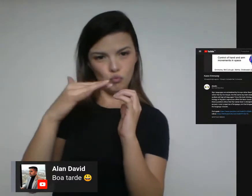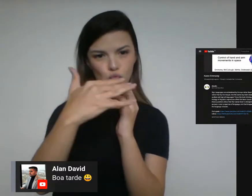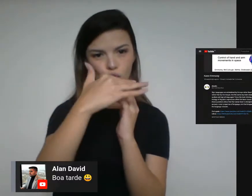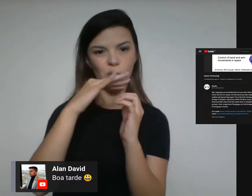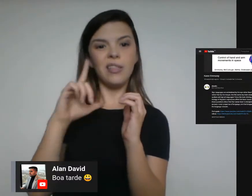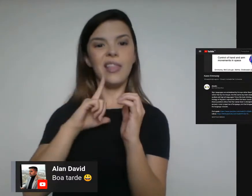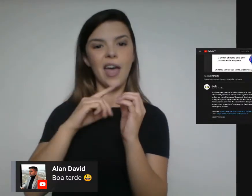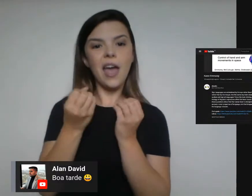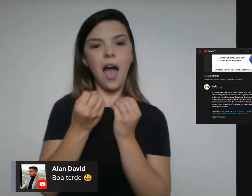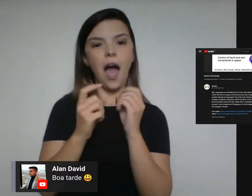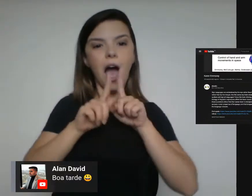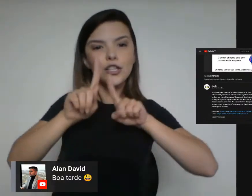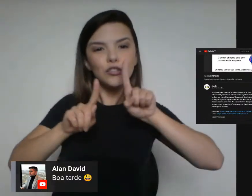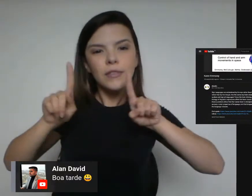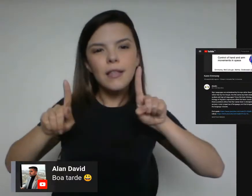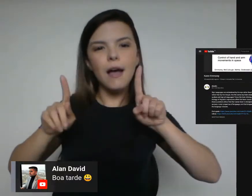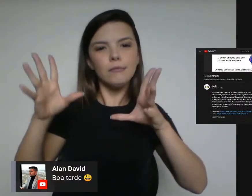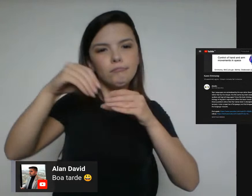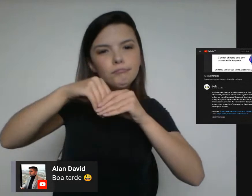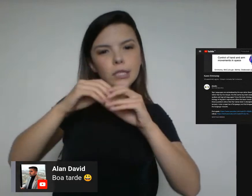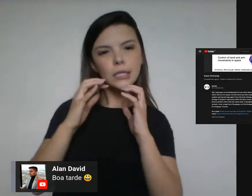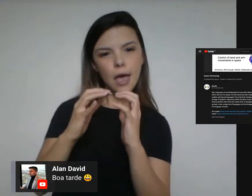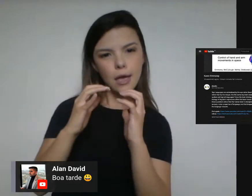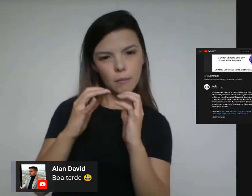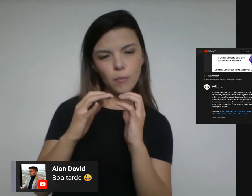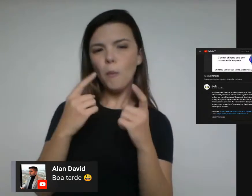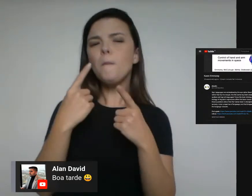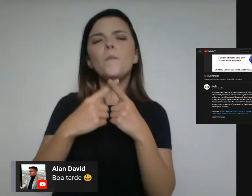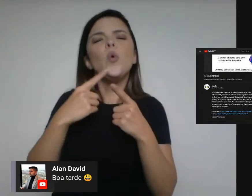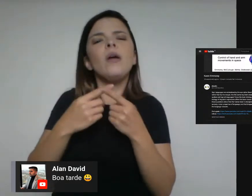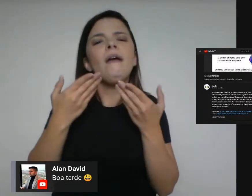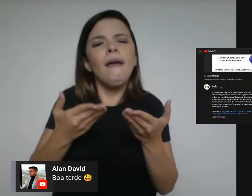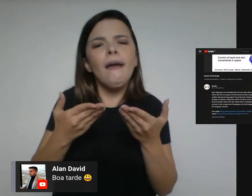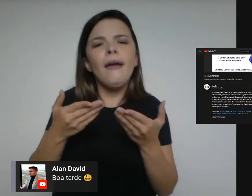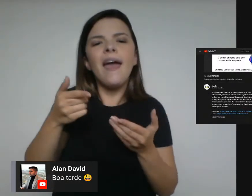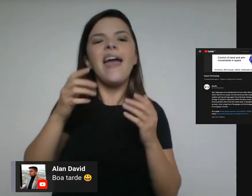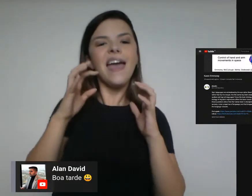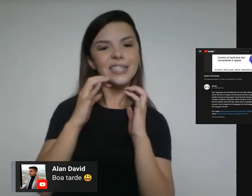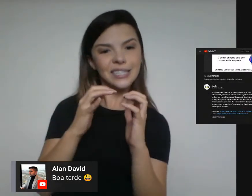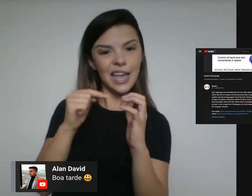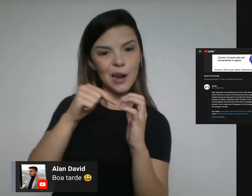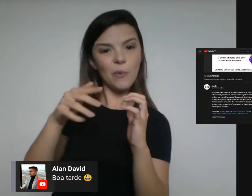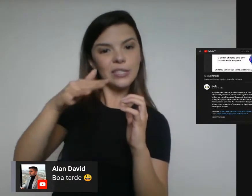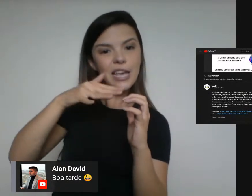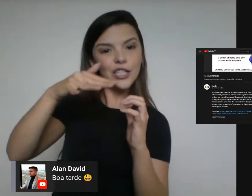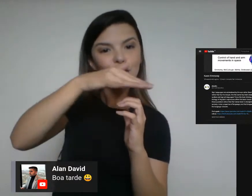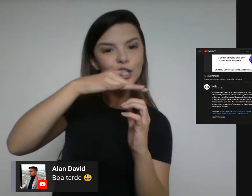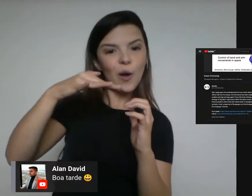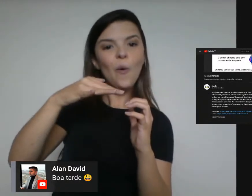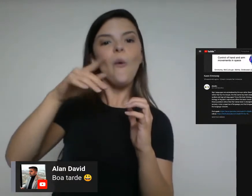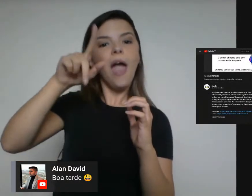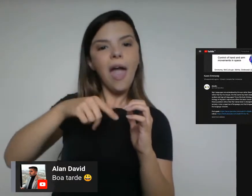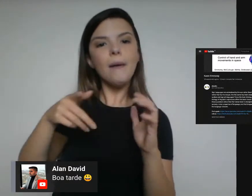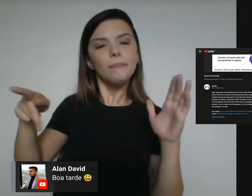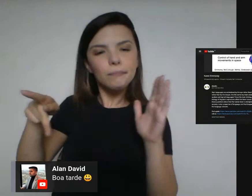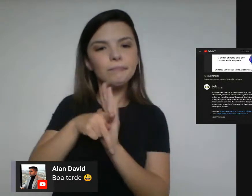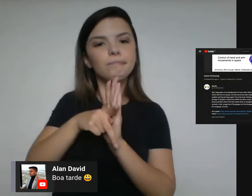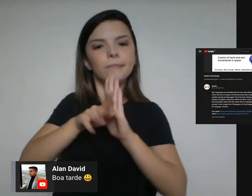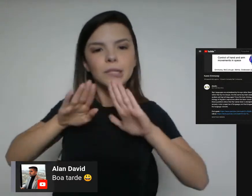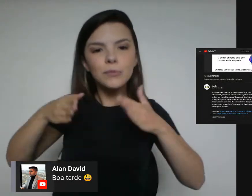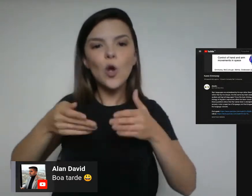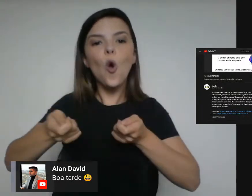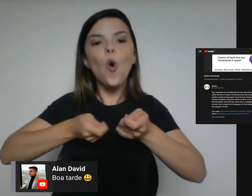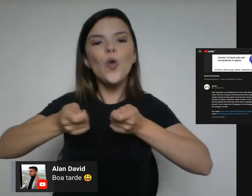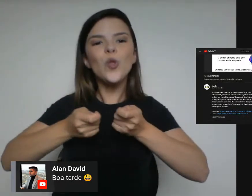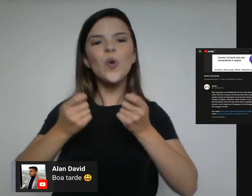because these cortical regions are involved in control of the hand and arms and placements in space, movements